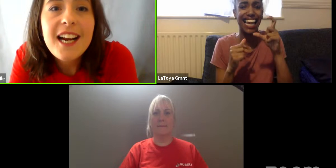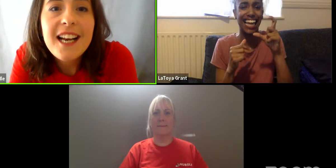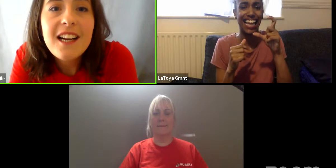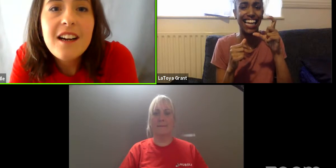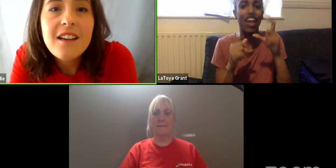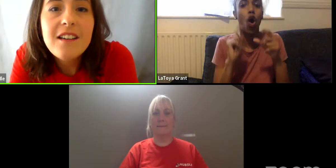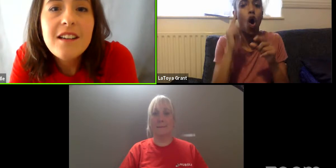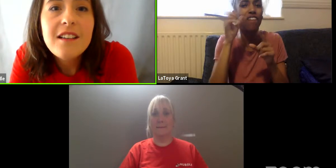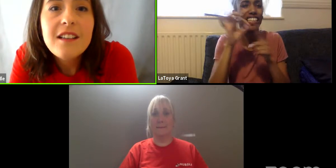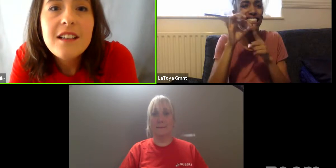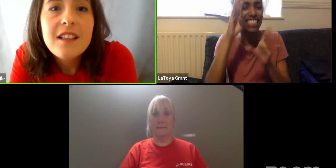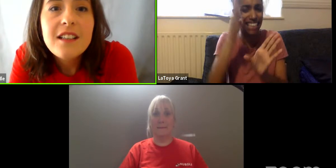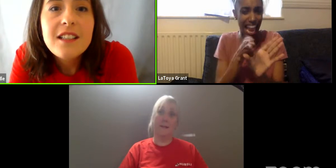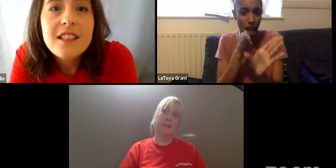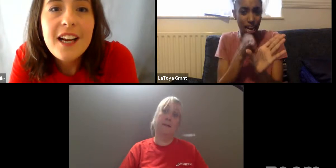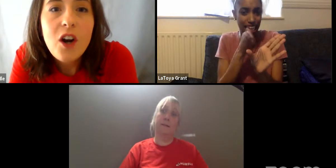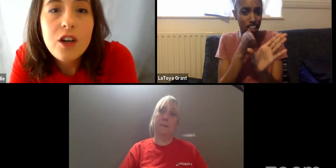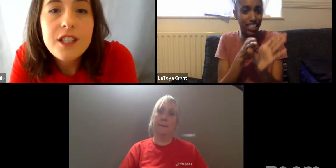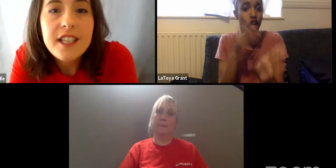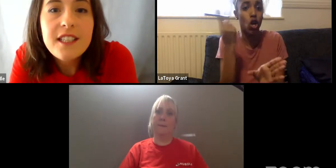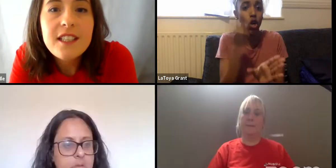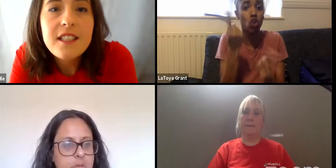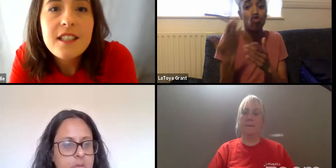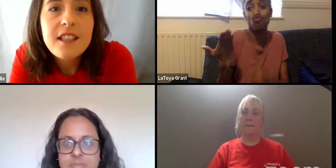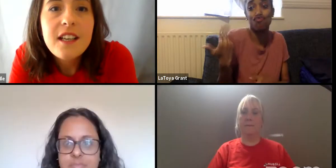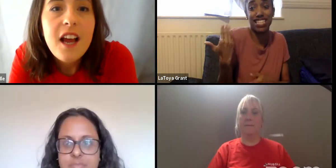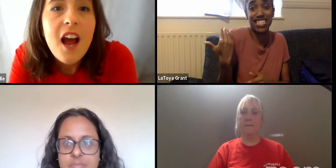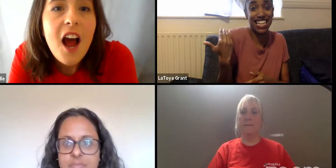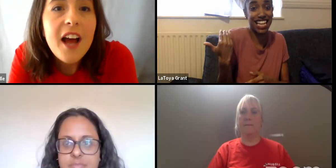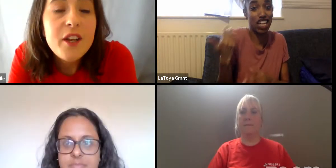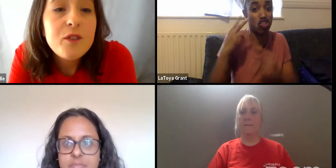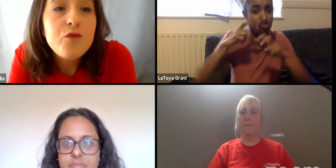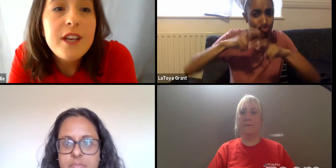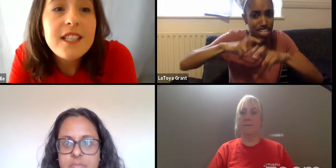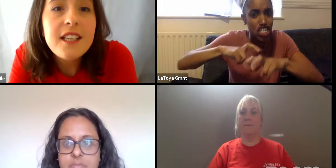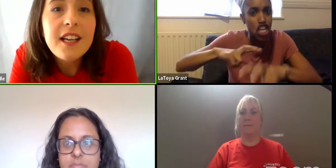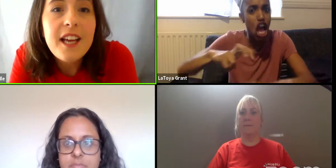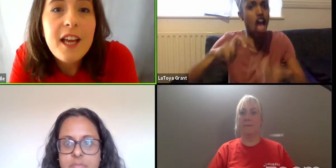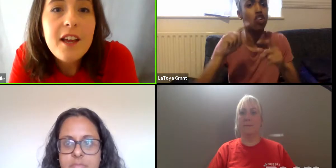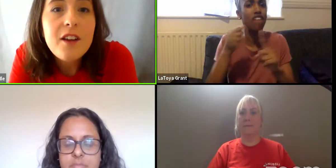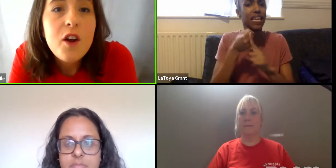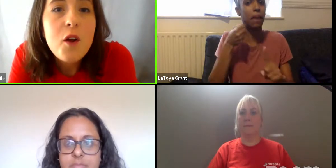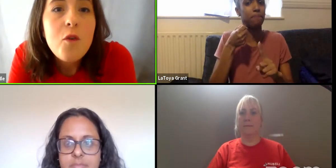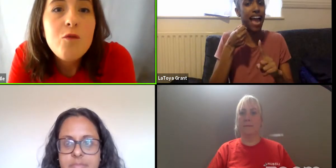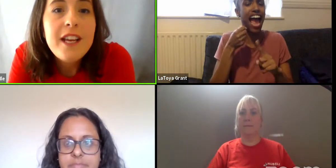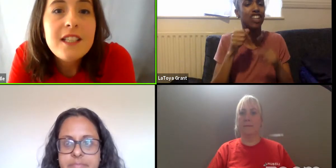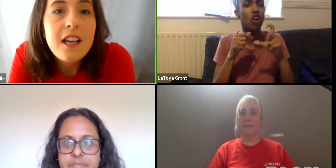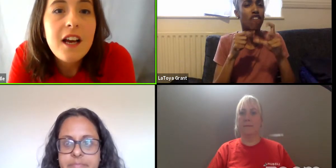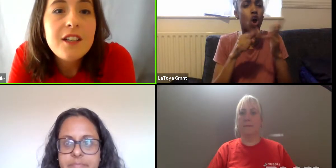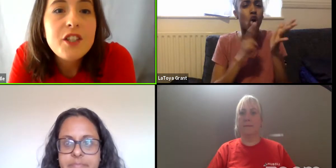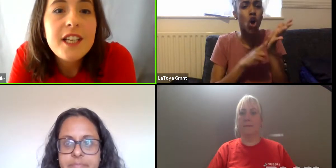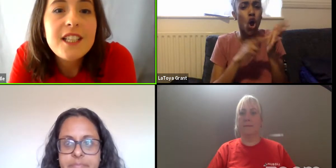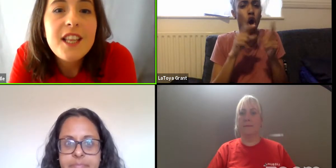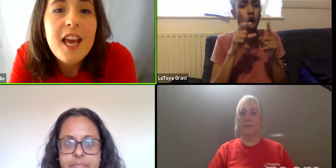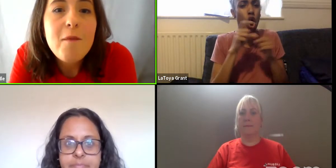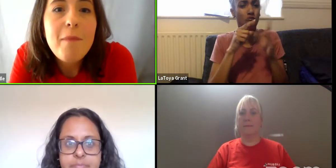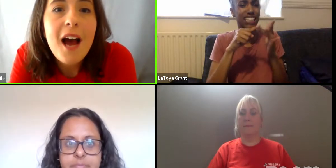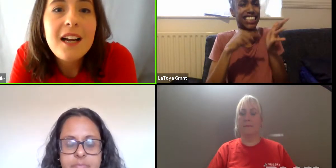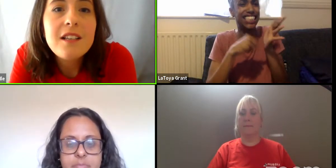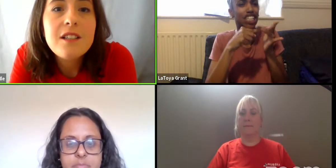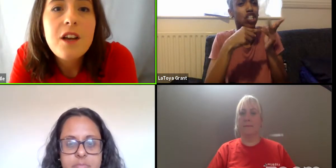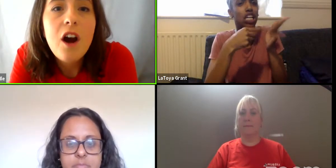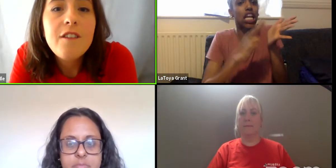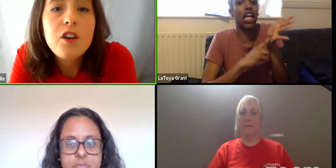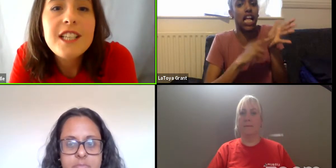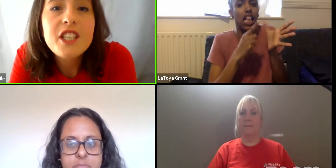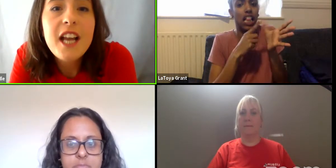a clinical psychologist and who has recently researched into the